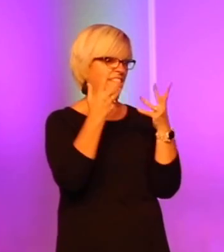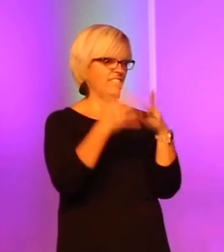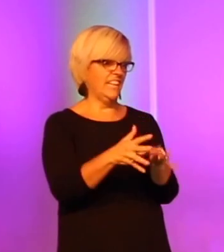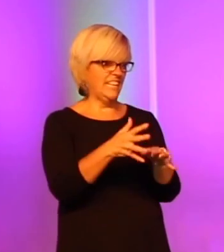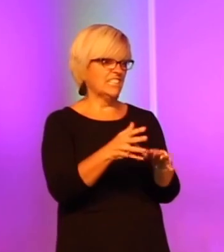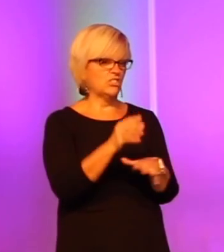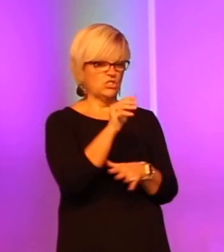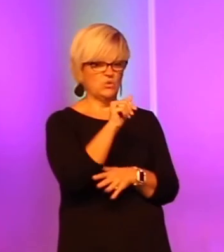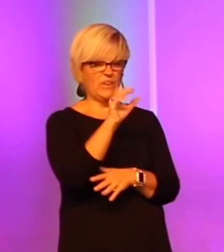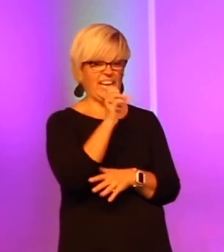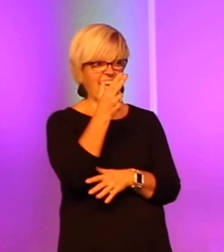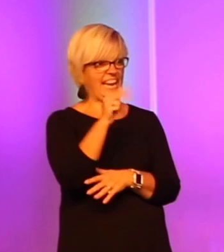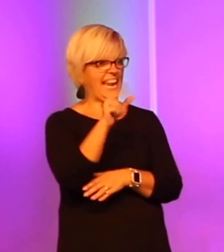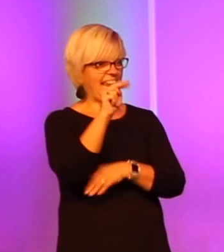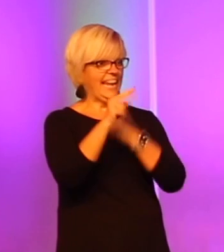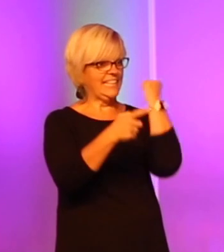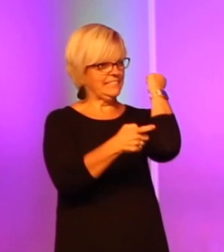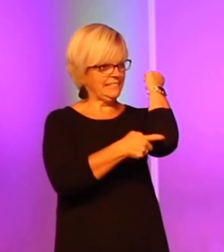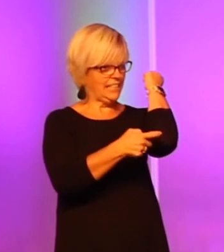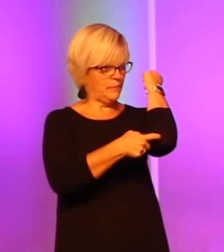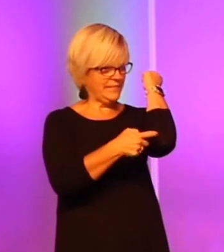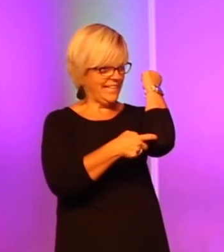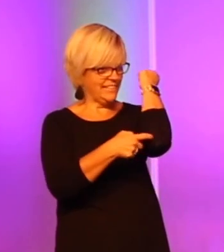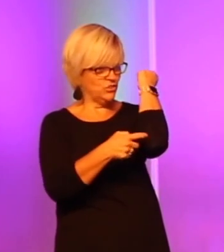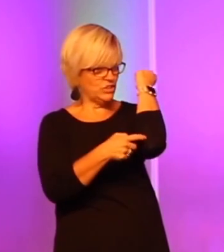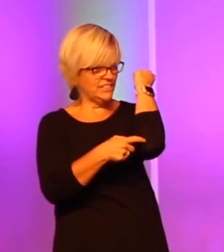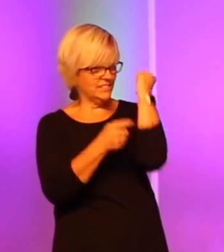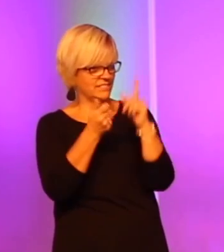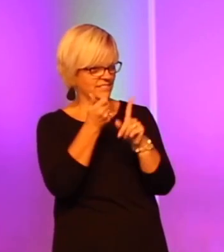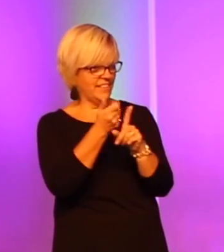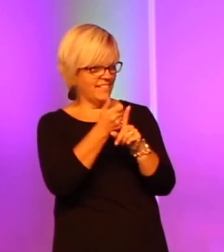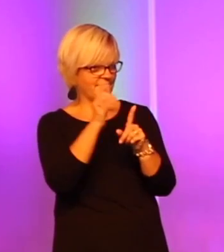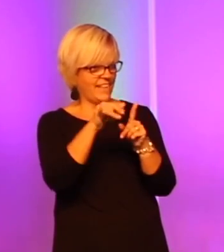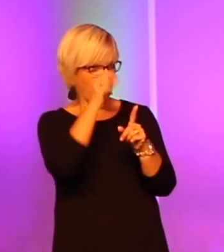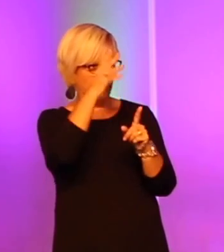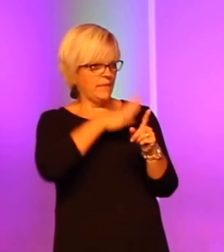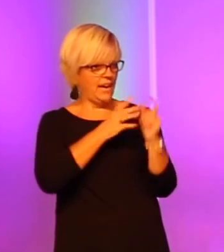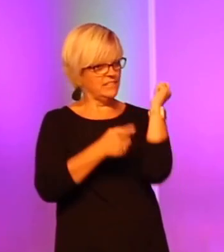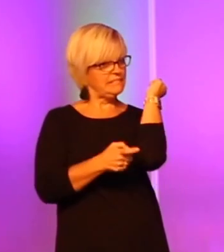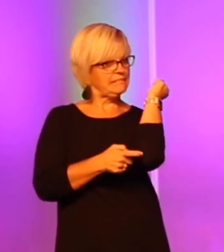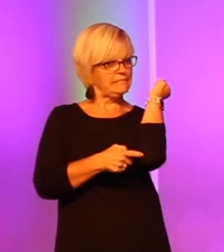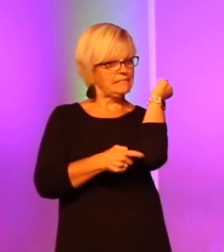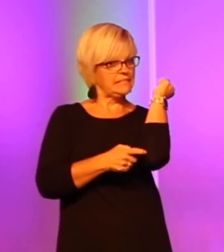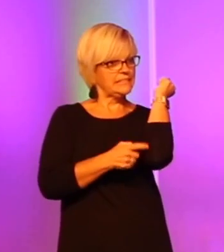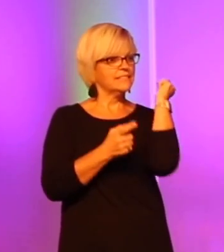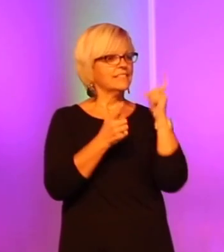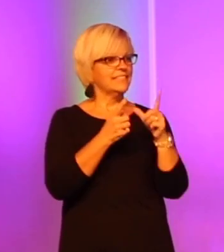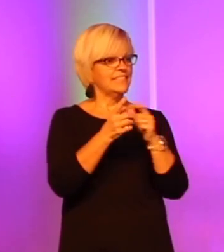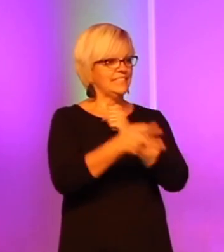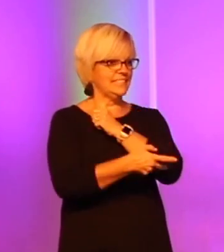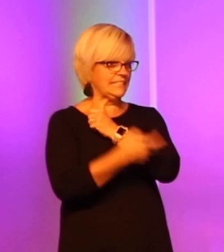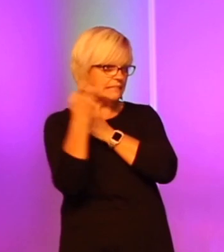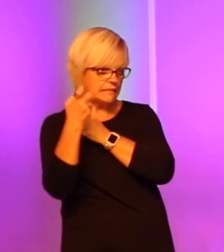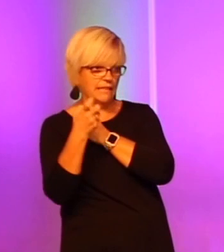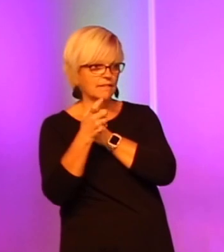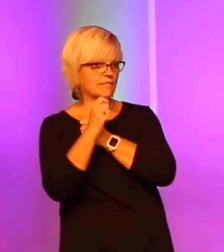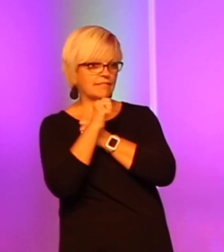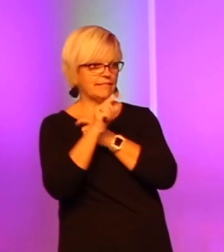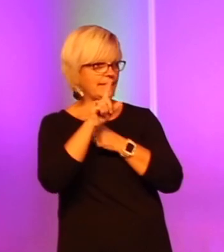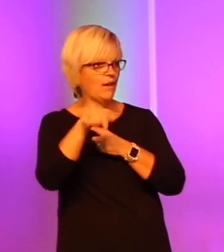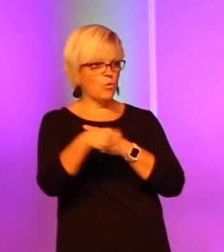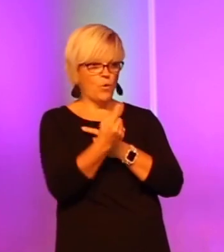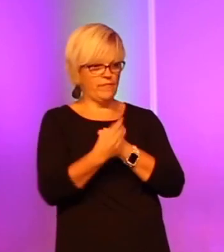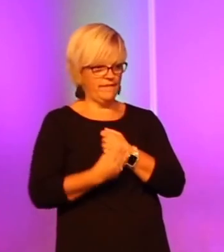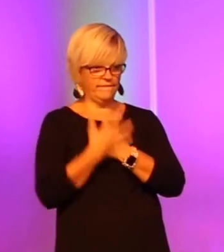So Achan's temptation and then his eventual giving into that, his sin, didn't just affect him, did it?